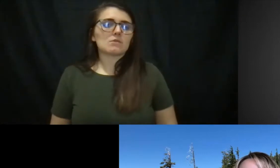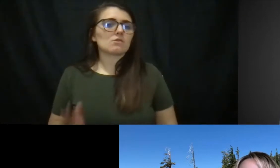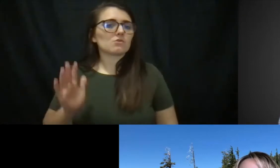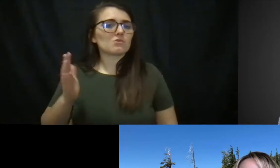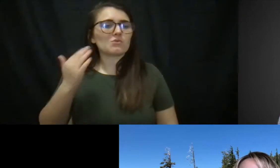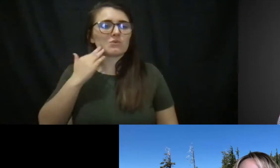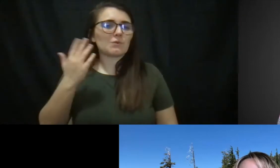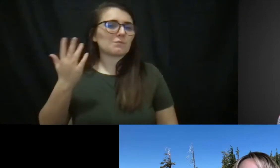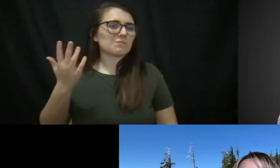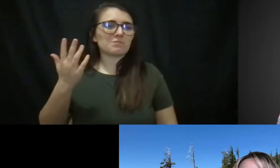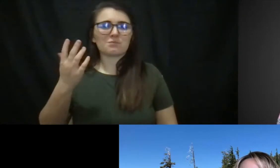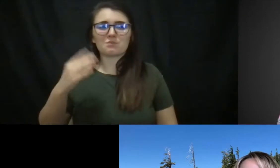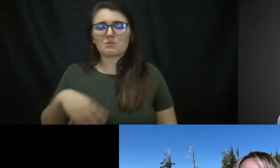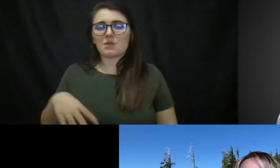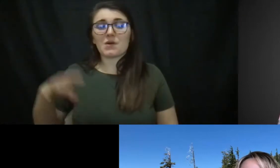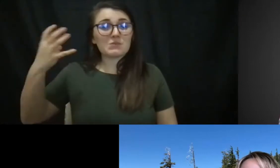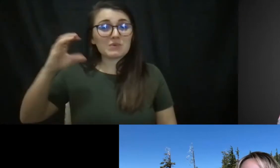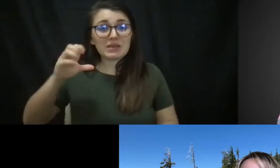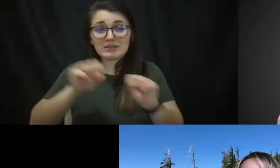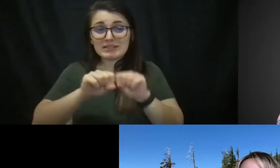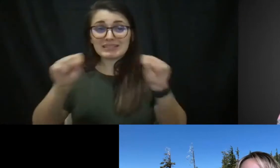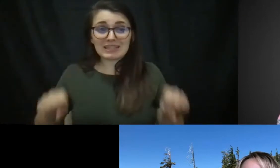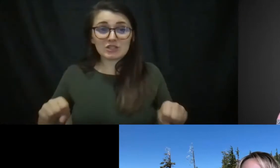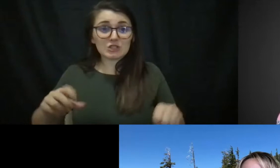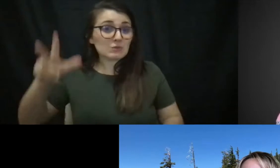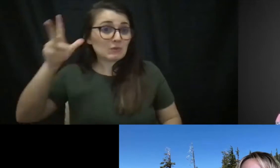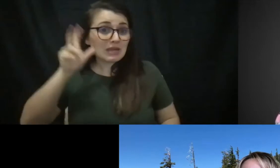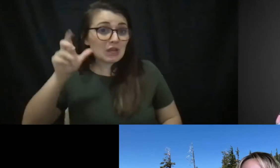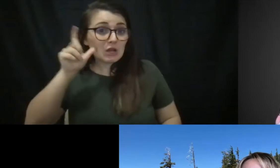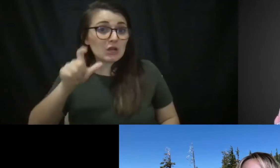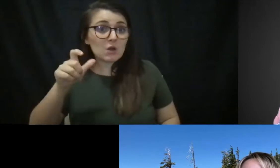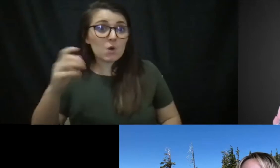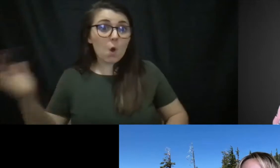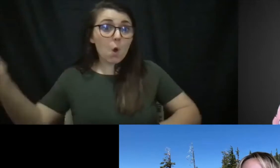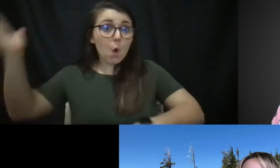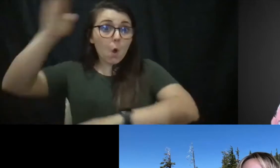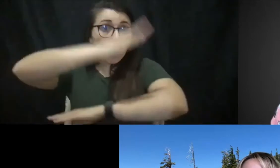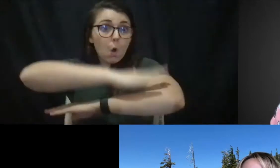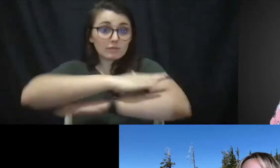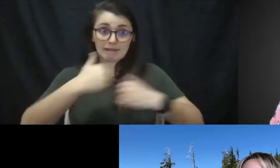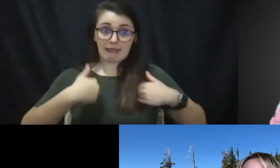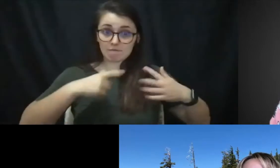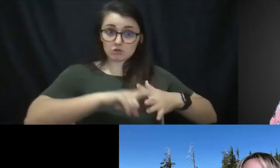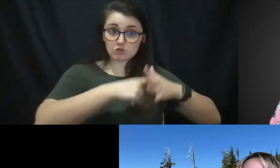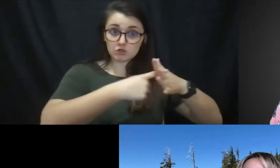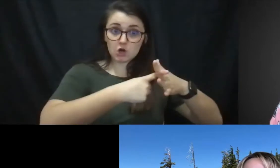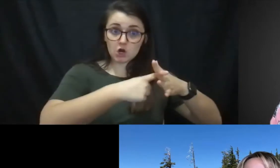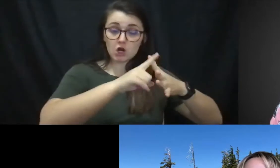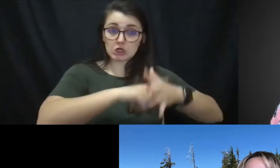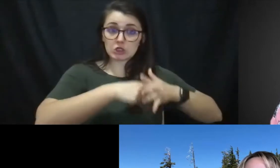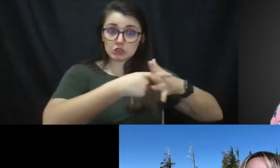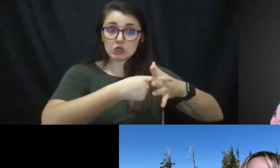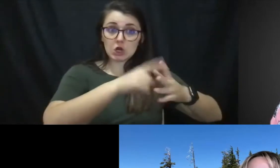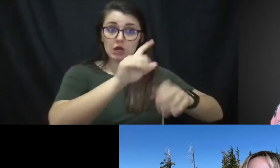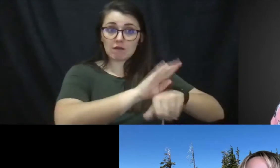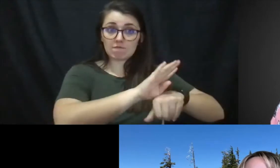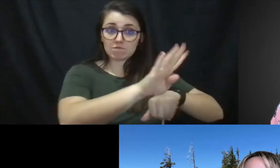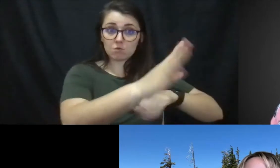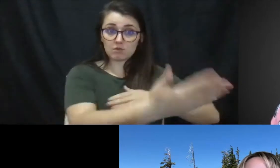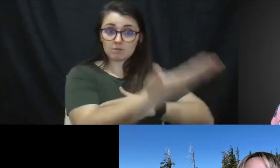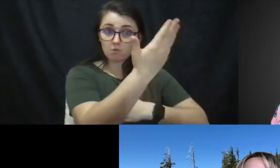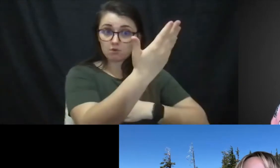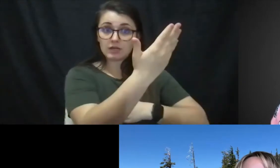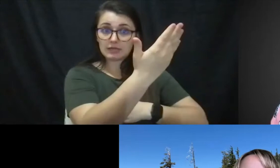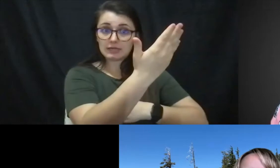radio station, it's on 24/7, right? So shows do have a start time. We start Morning Edition at 4